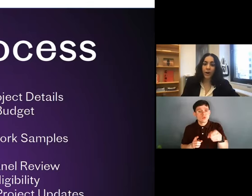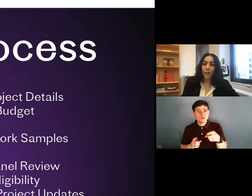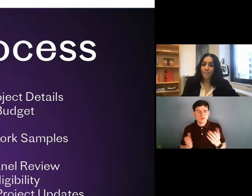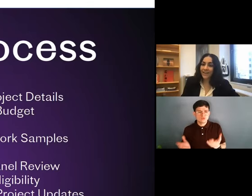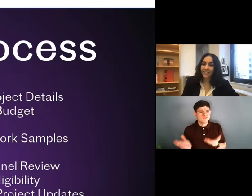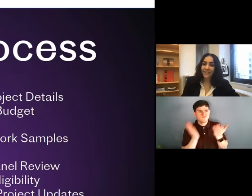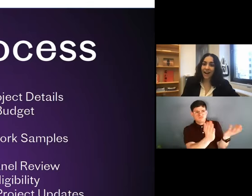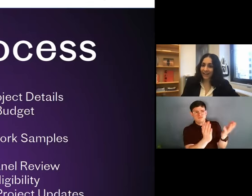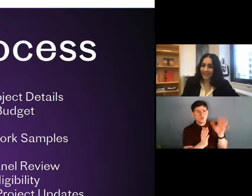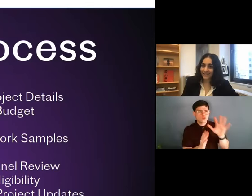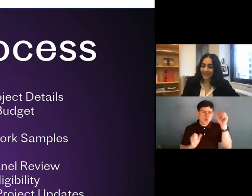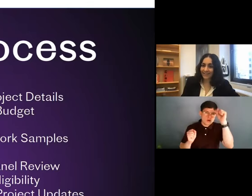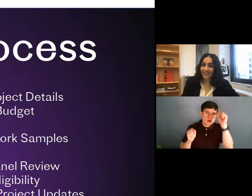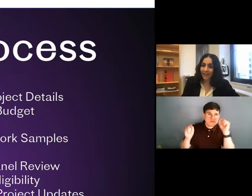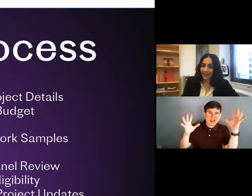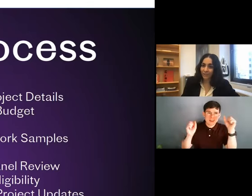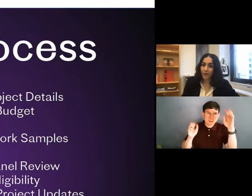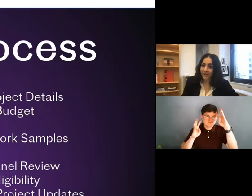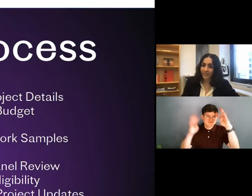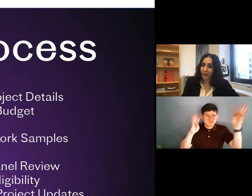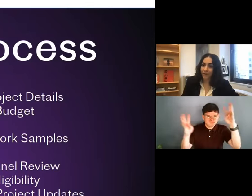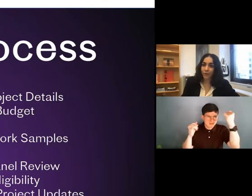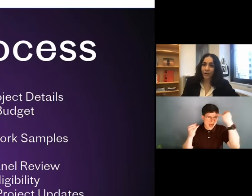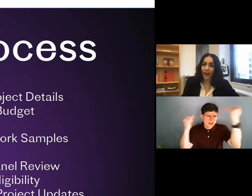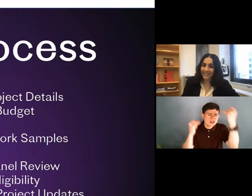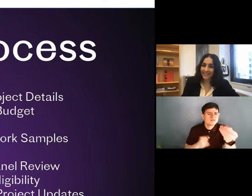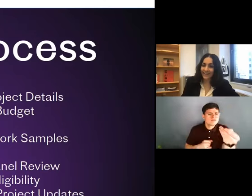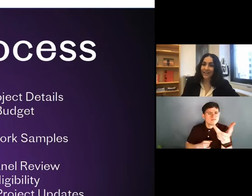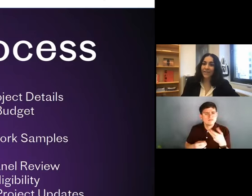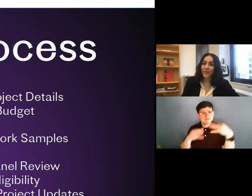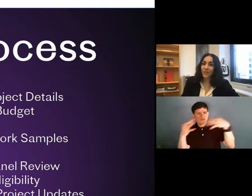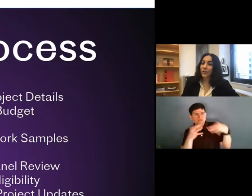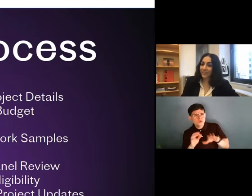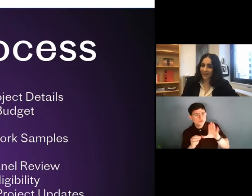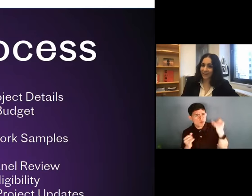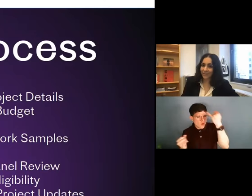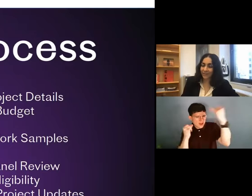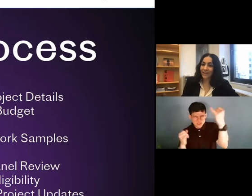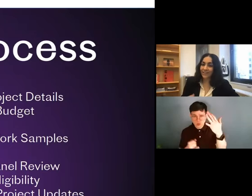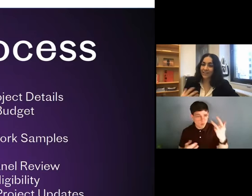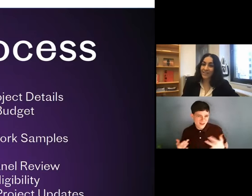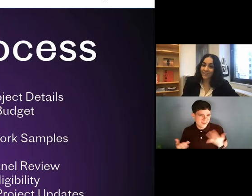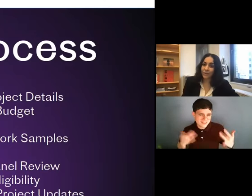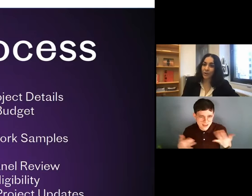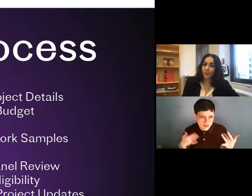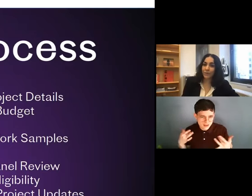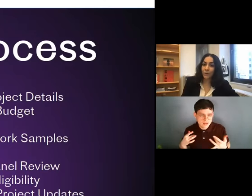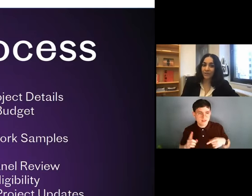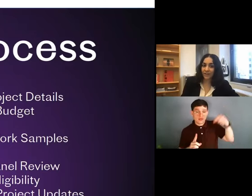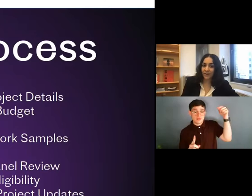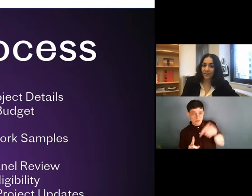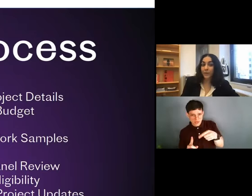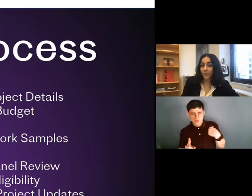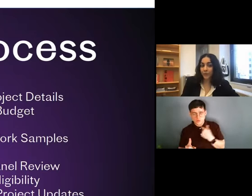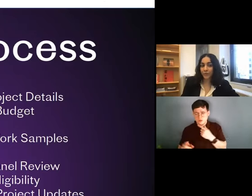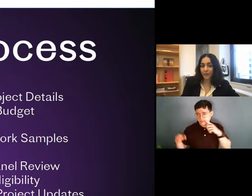your amazing idea, to tell us what it is about your idea that is so exciting. And it's this that we're going to be focusing